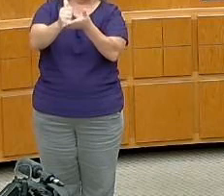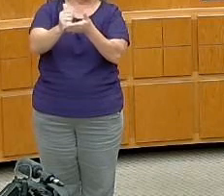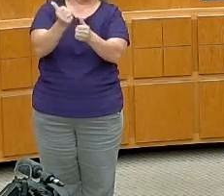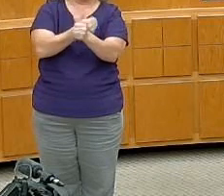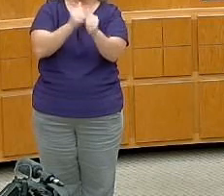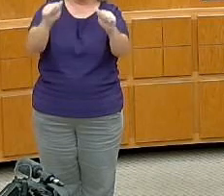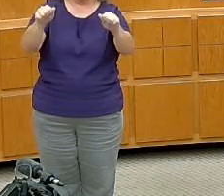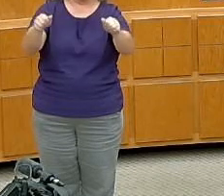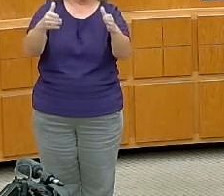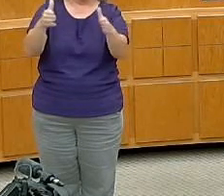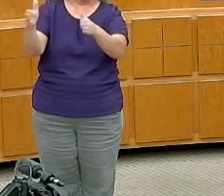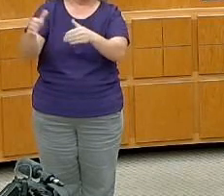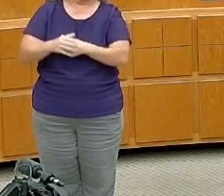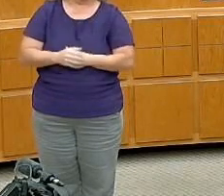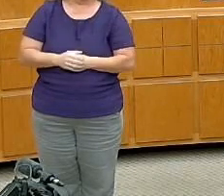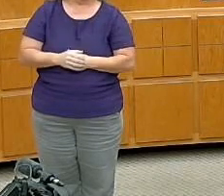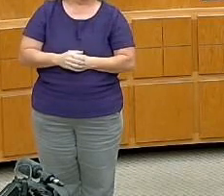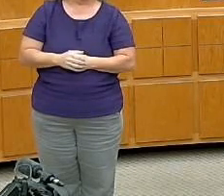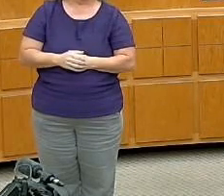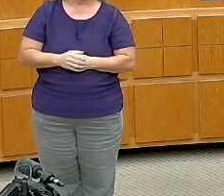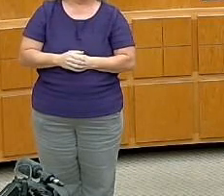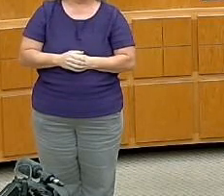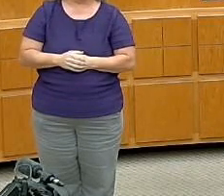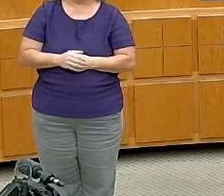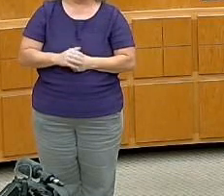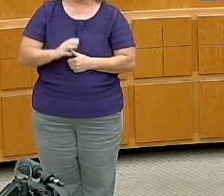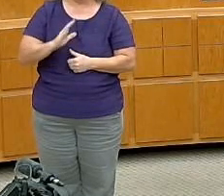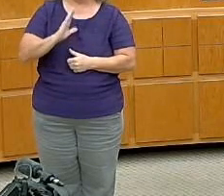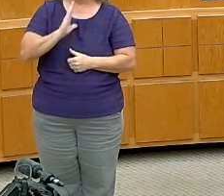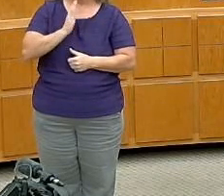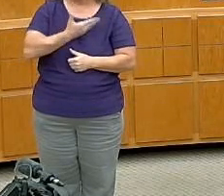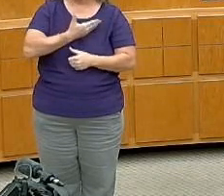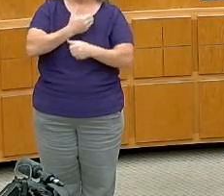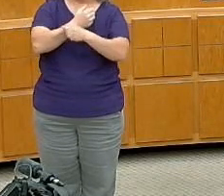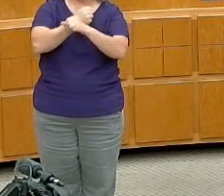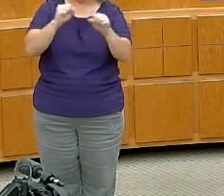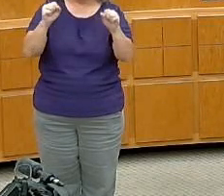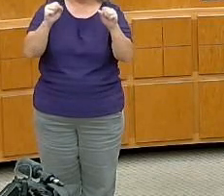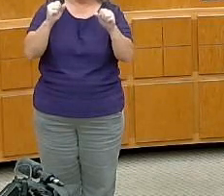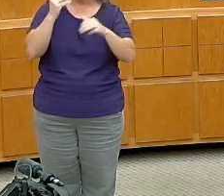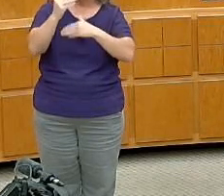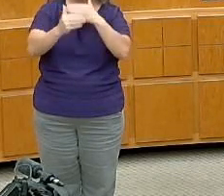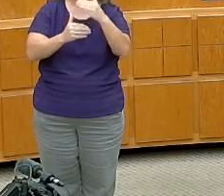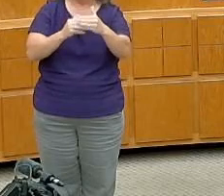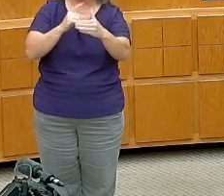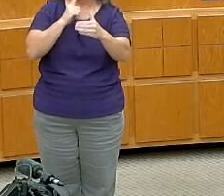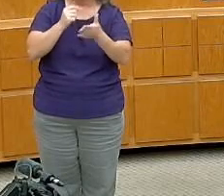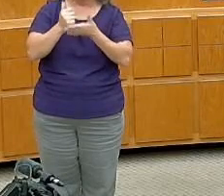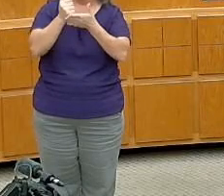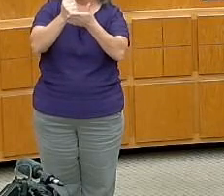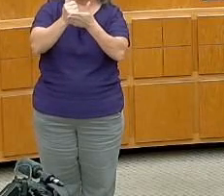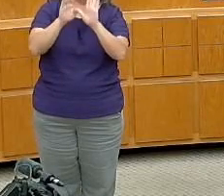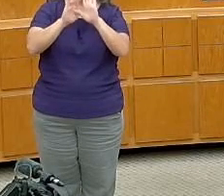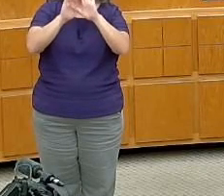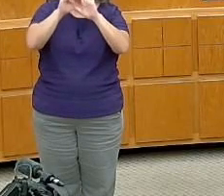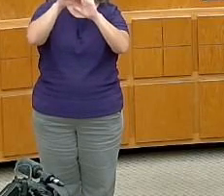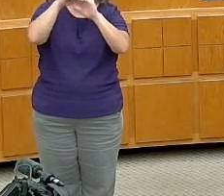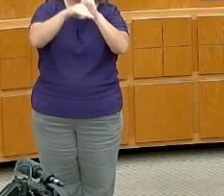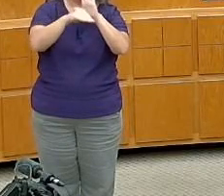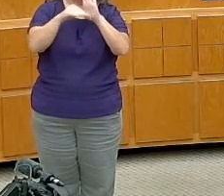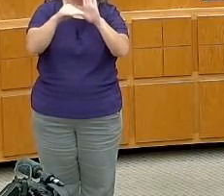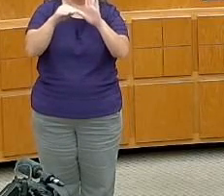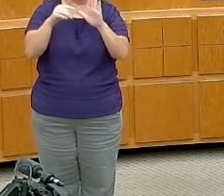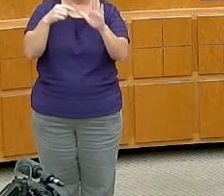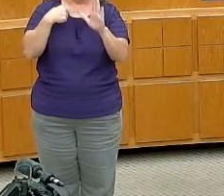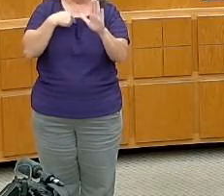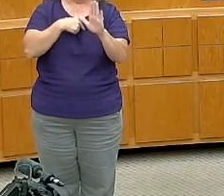Finally, the good news is the measures are helping to bend the curve, hopefully, and we're seeing the results in terms of decreasing the burden